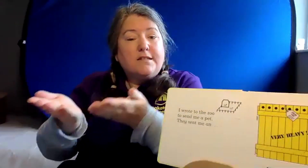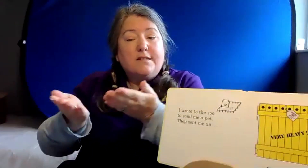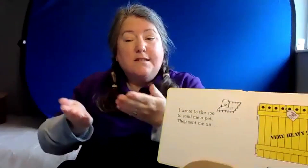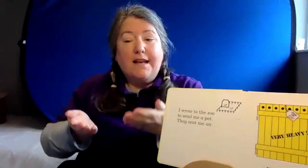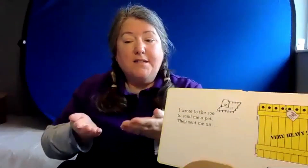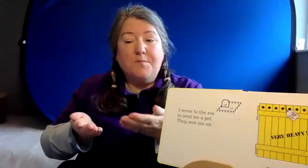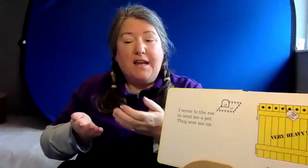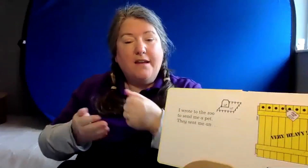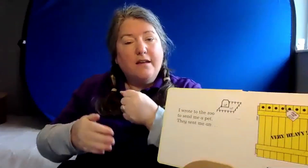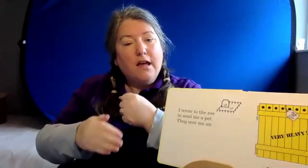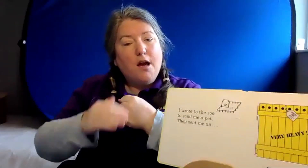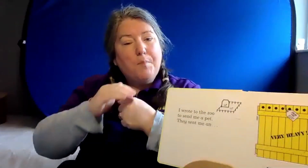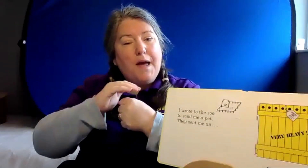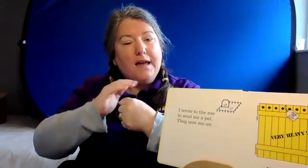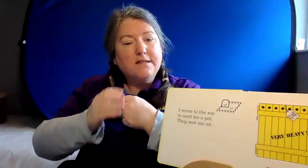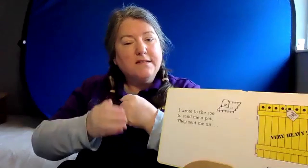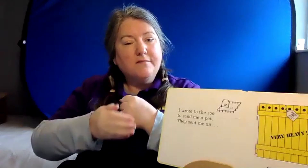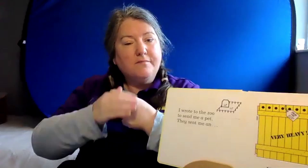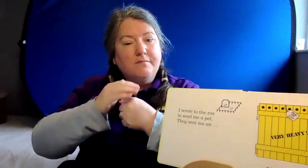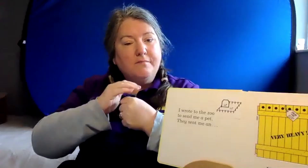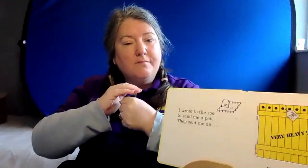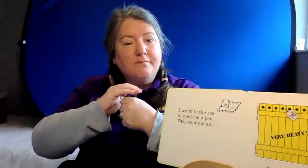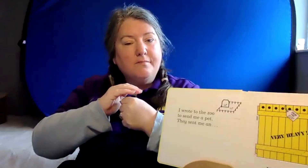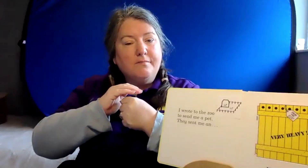to send me a pet.